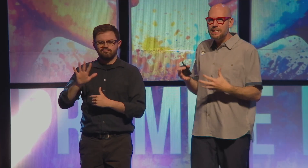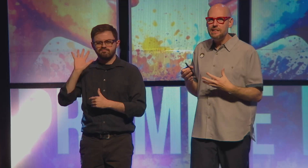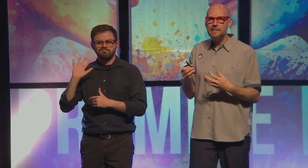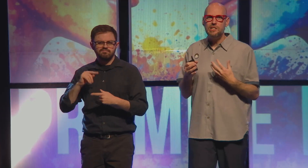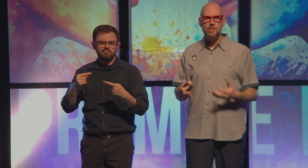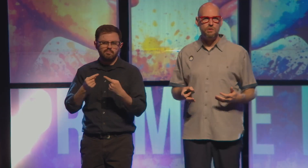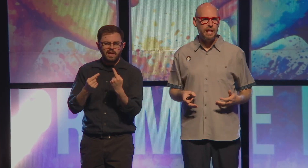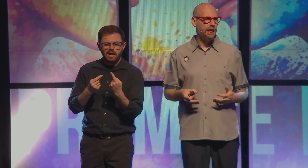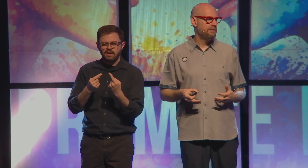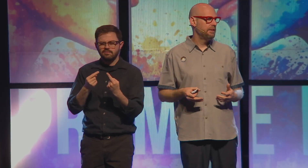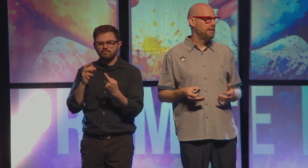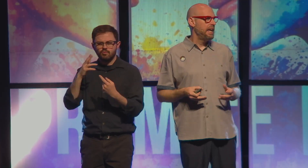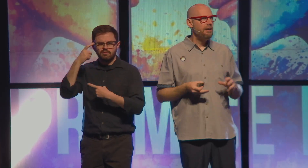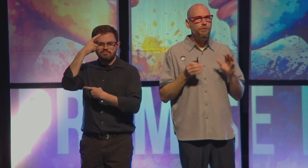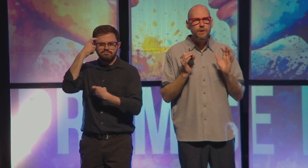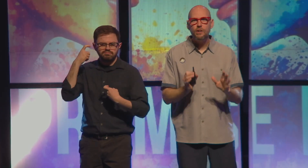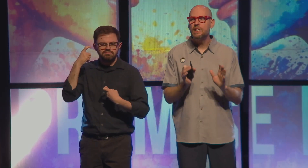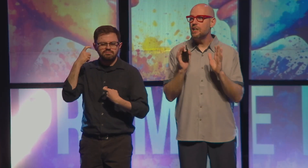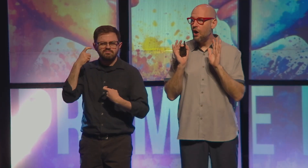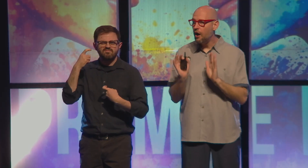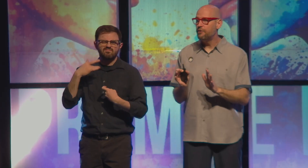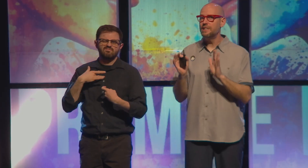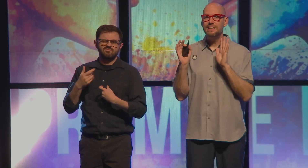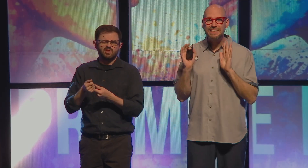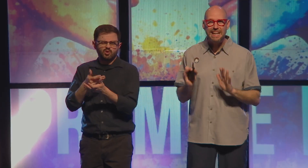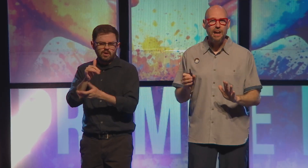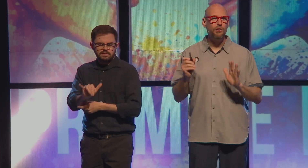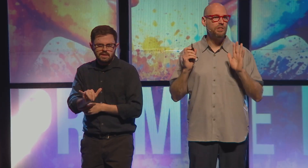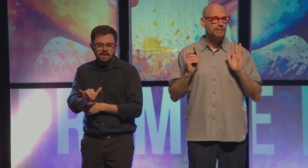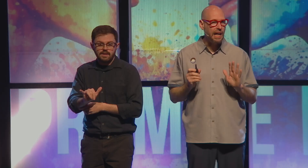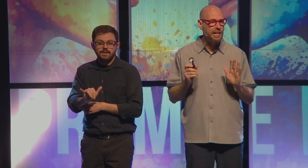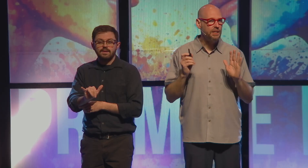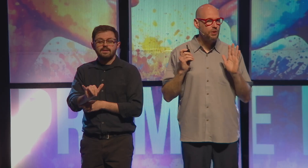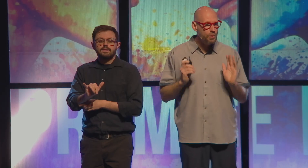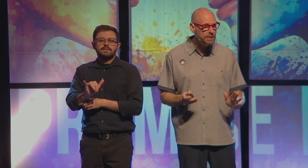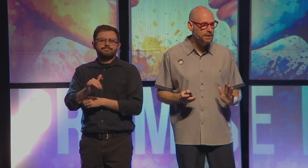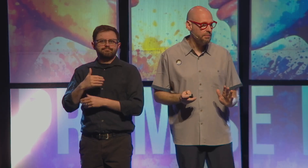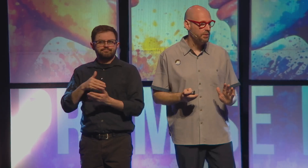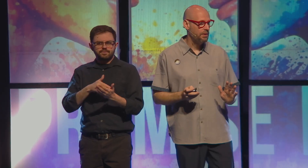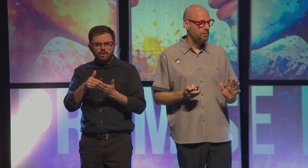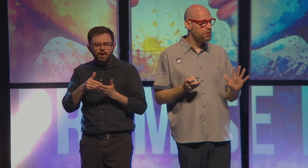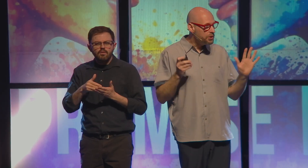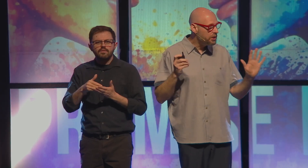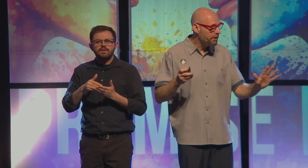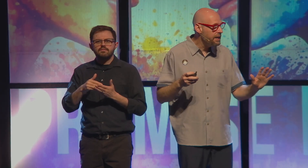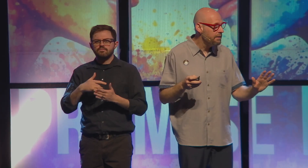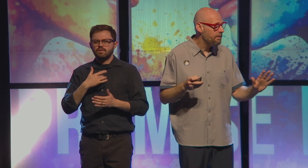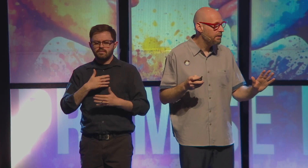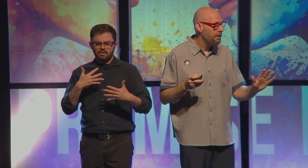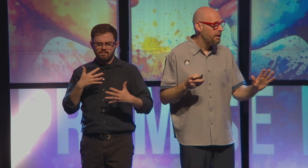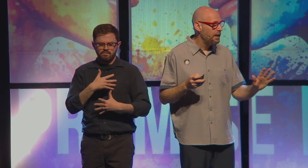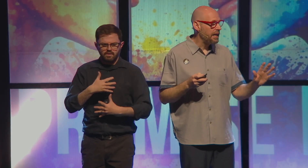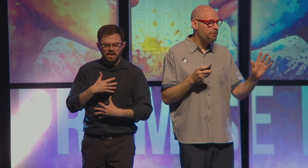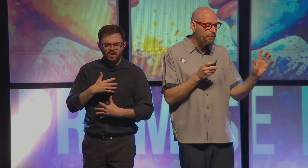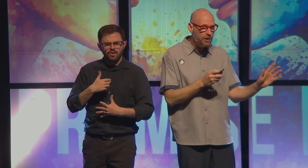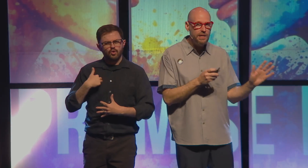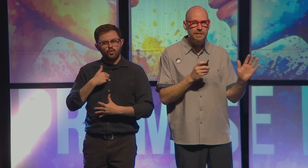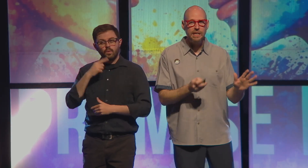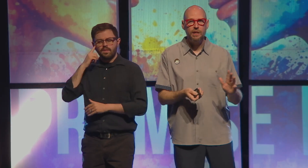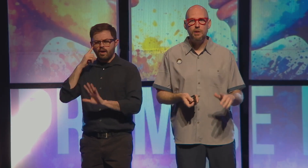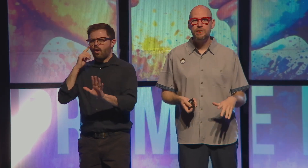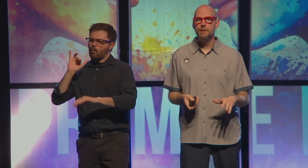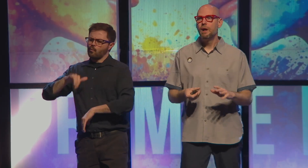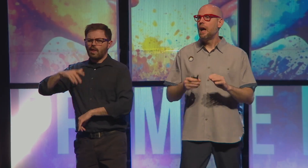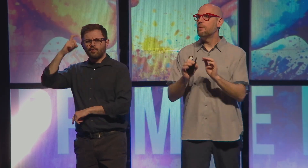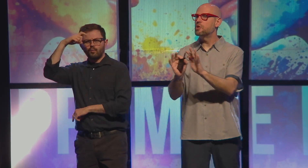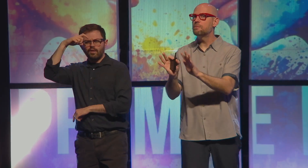has a tendency to do that. And fear can often sound like wisdom. Would you agree? Like fear can